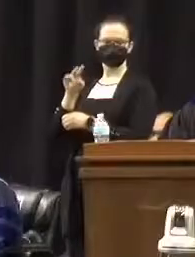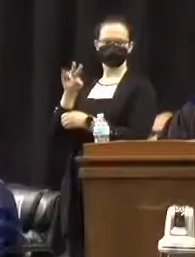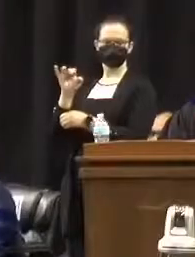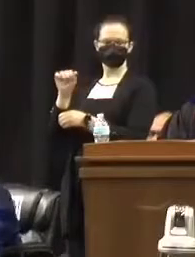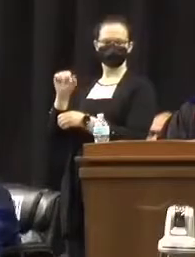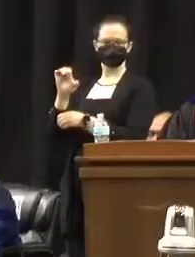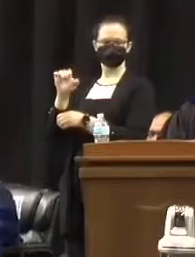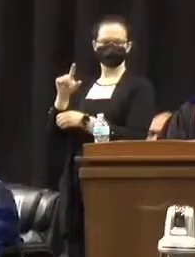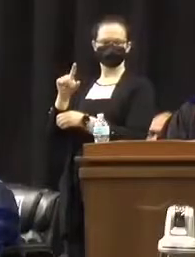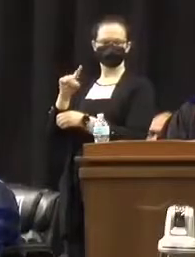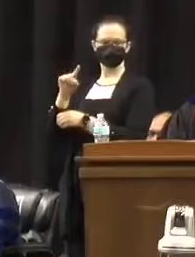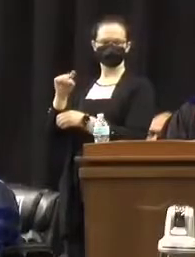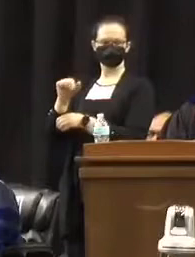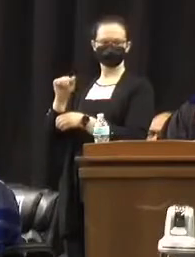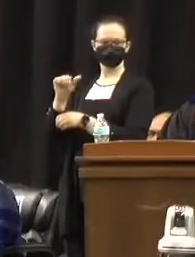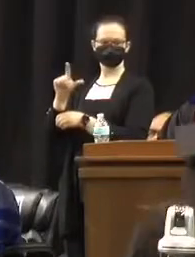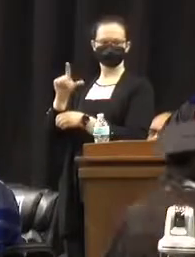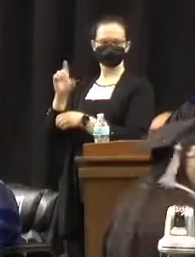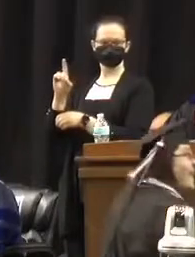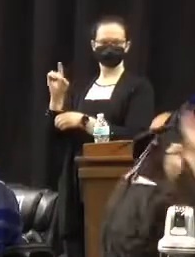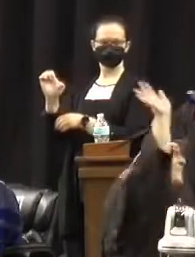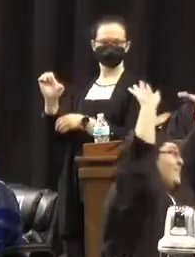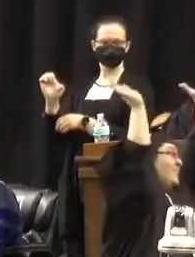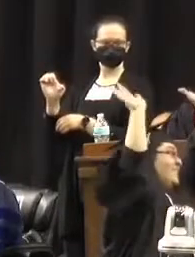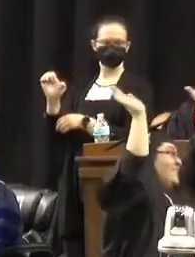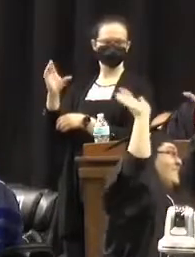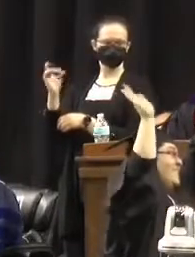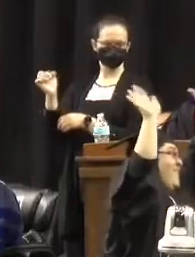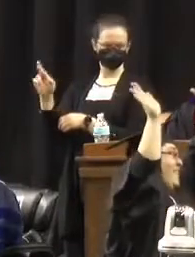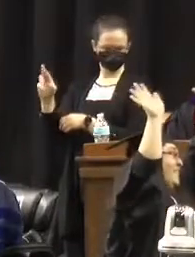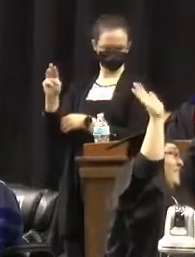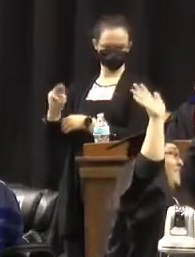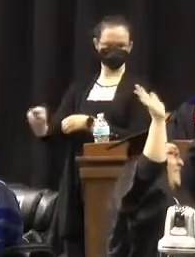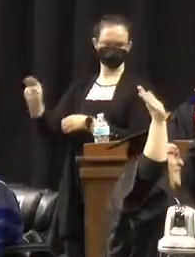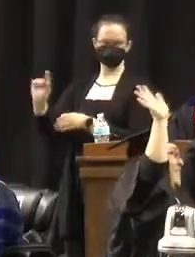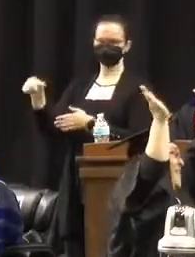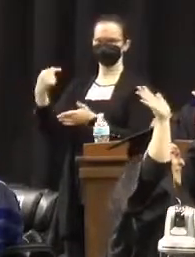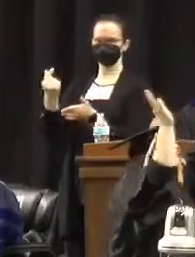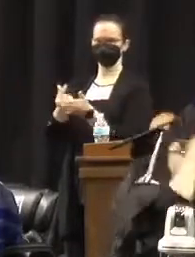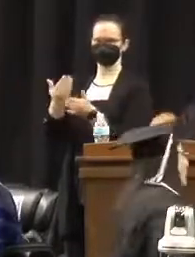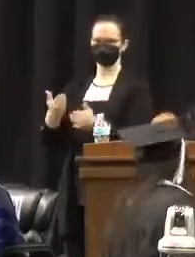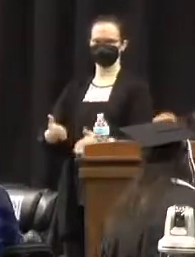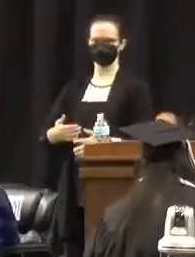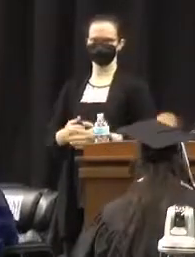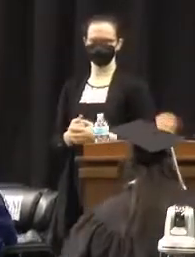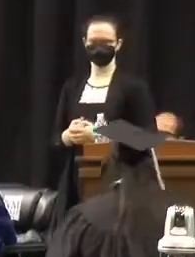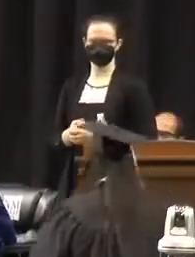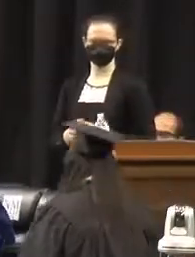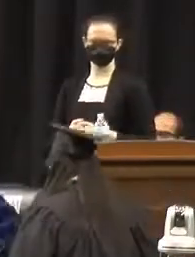Olivia Elizalde, Crimson Scholar, Meritorious Graduate.